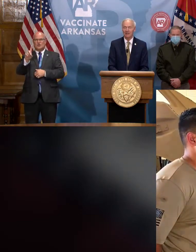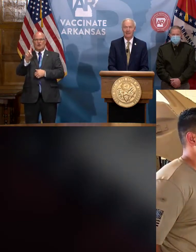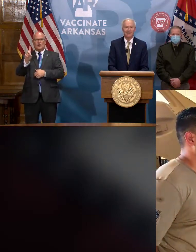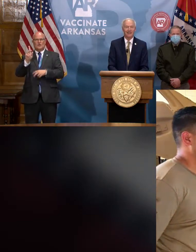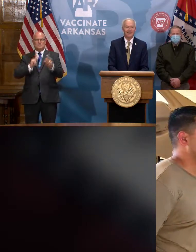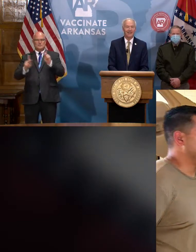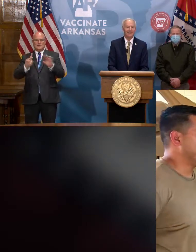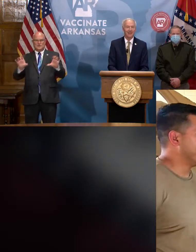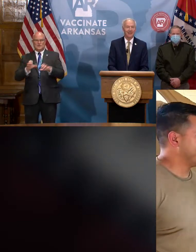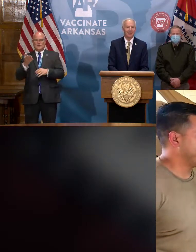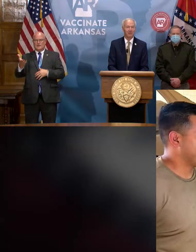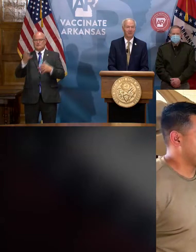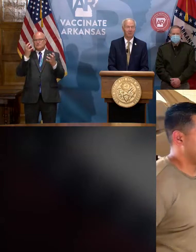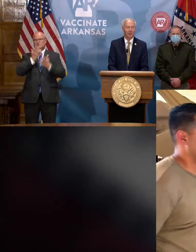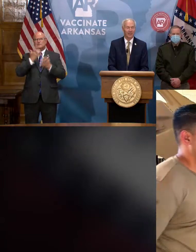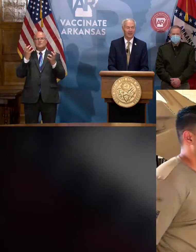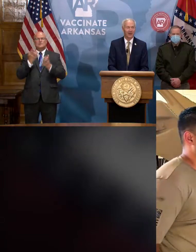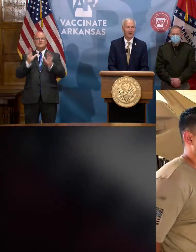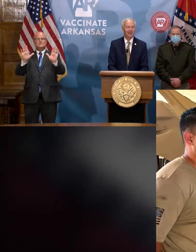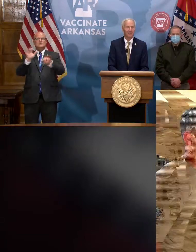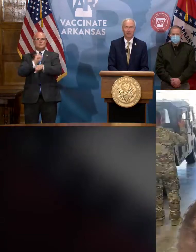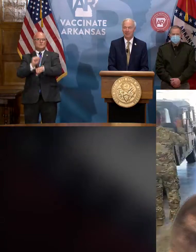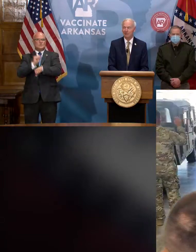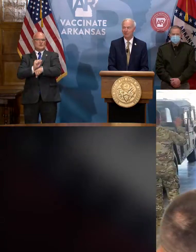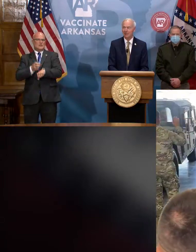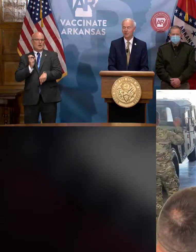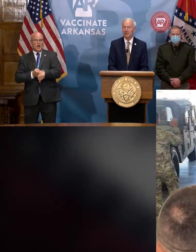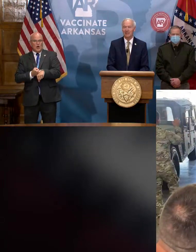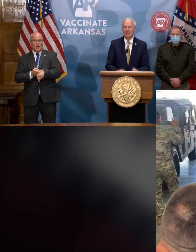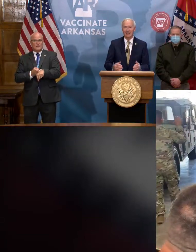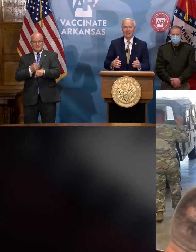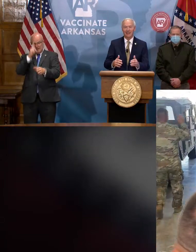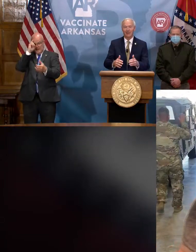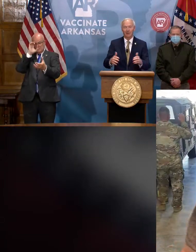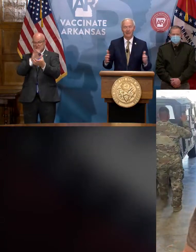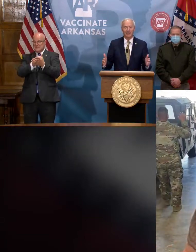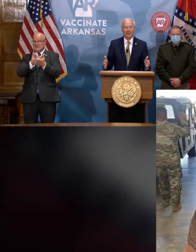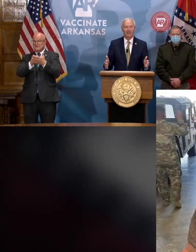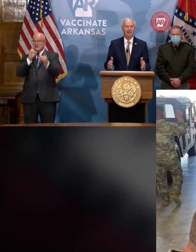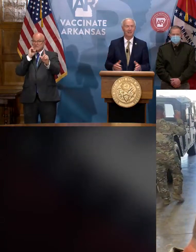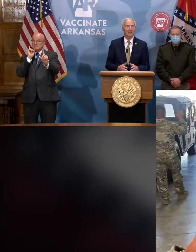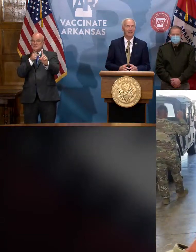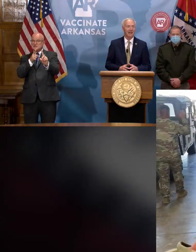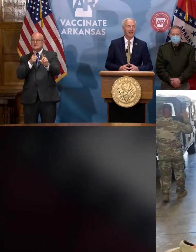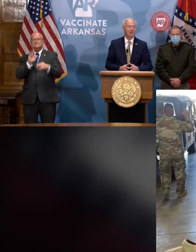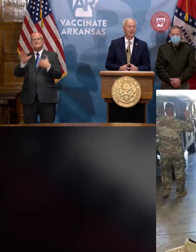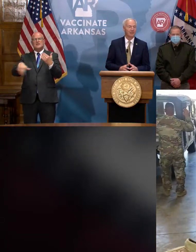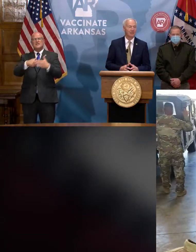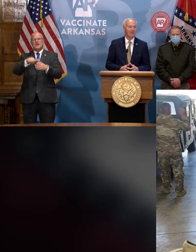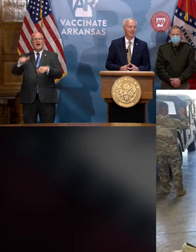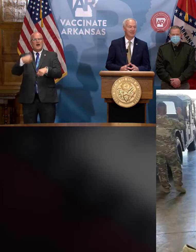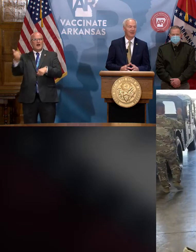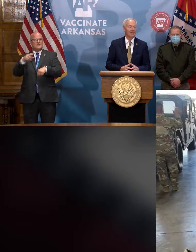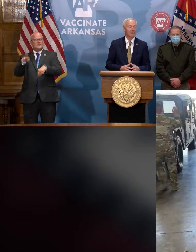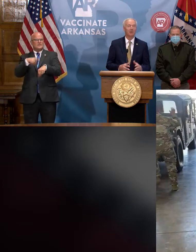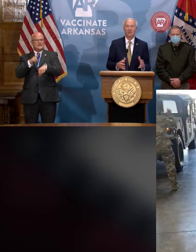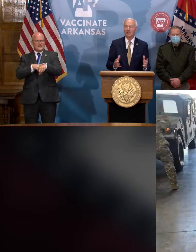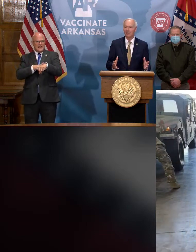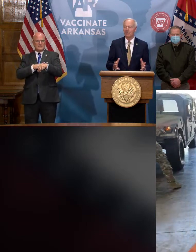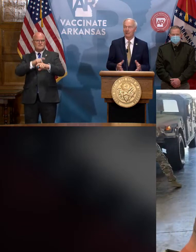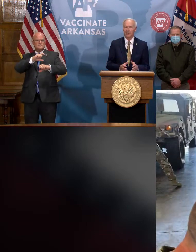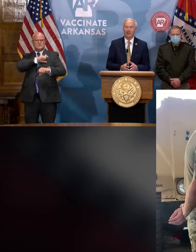are doing. They are working hard, they believe in the mission, and all of the other National